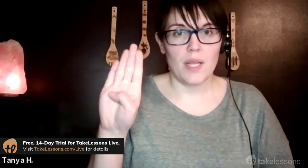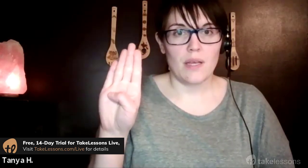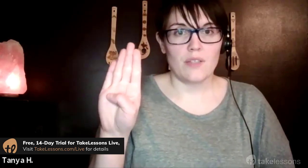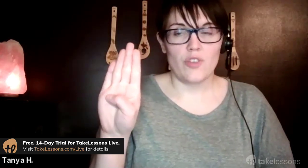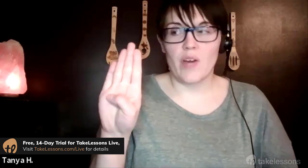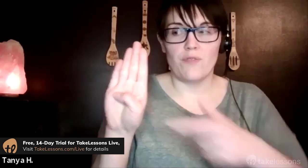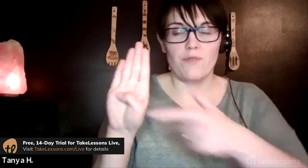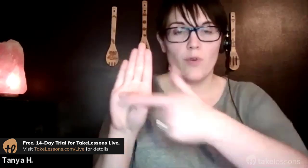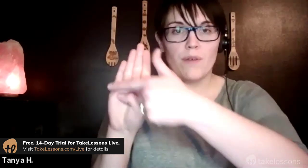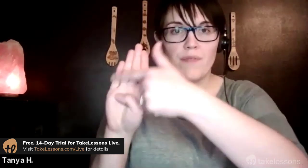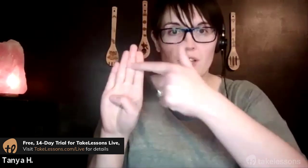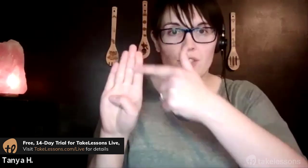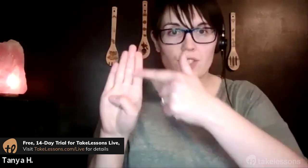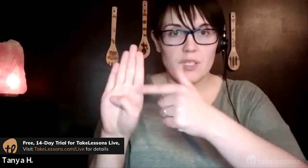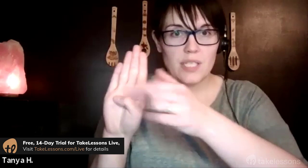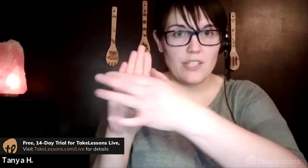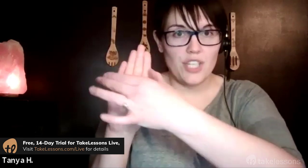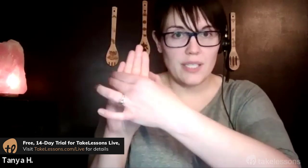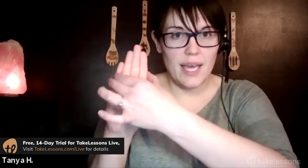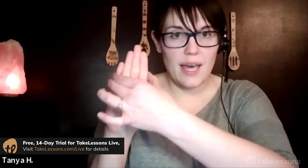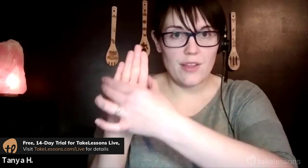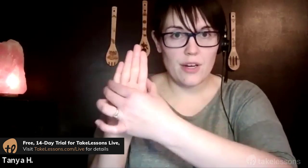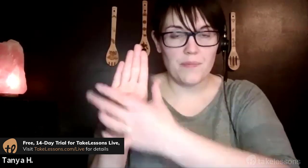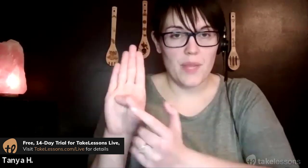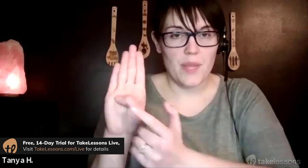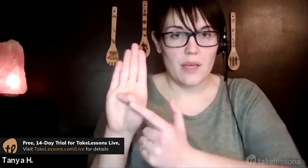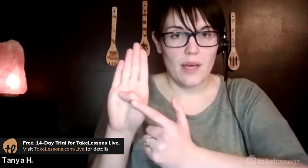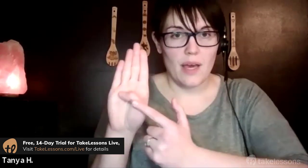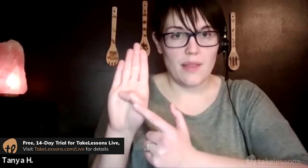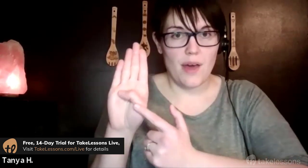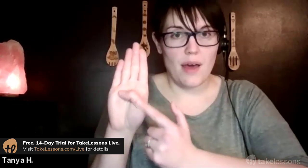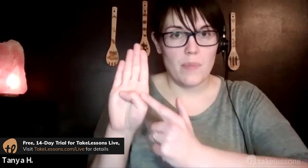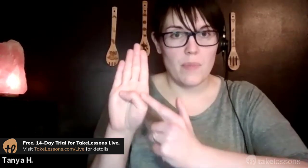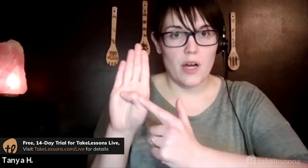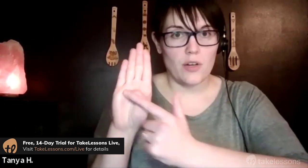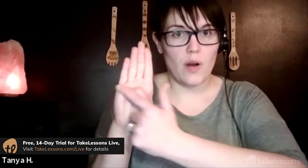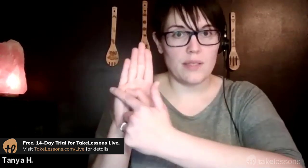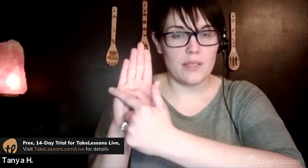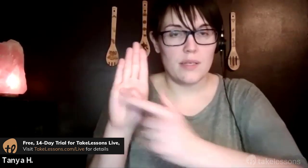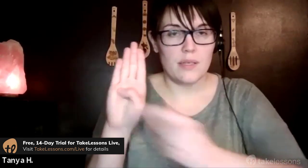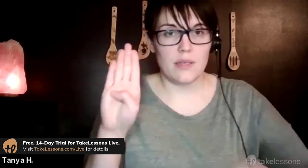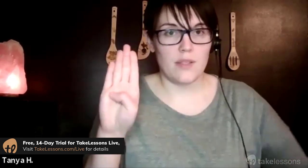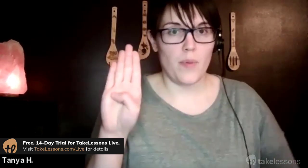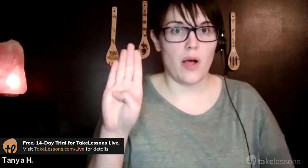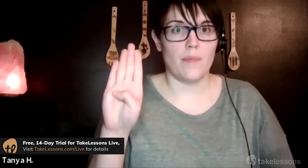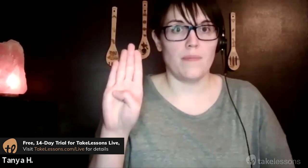So you've got the four fingers touching together and the thumb across the palm.